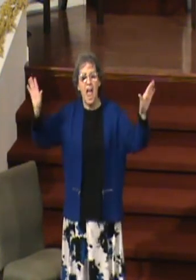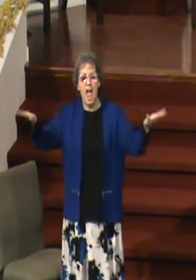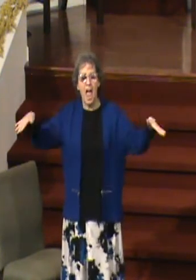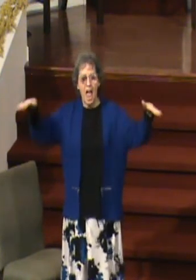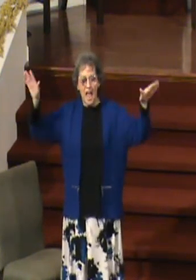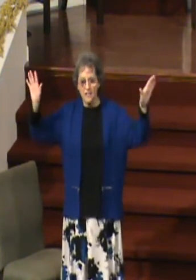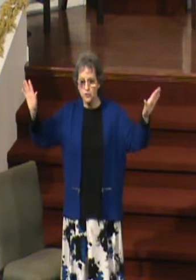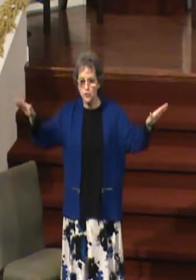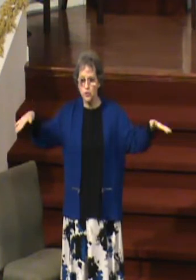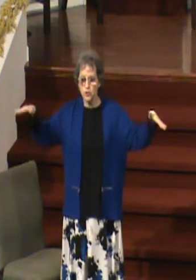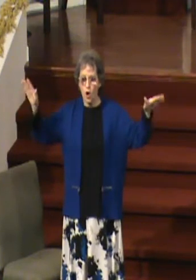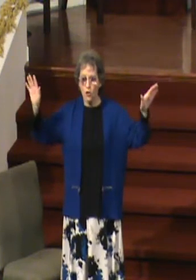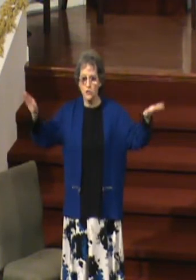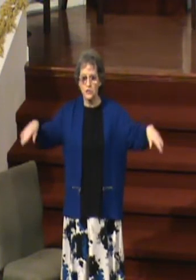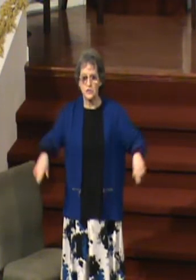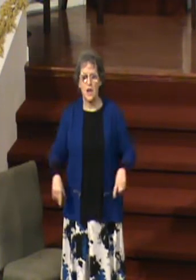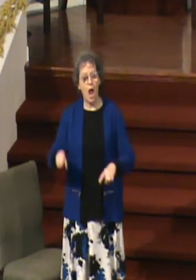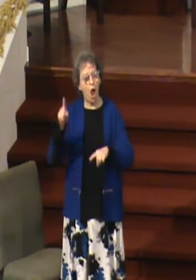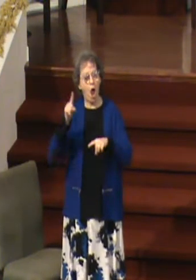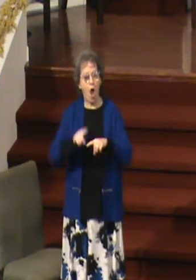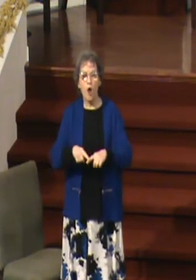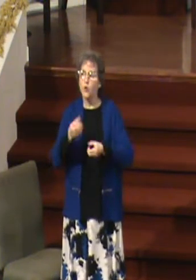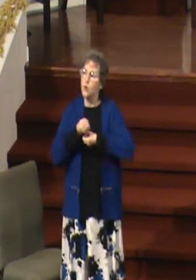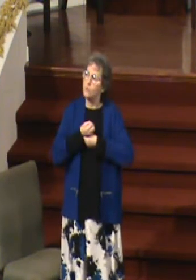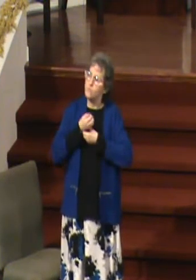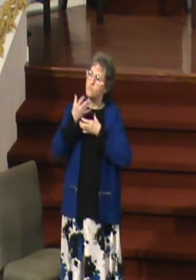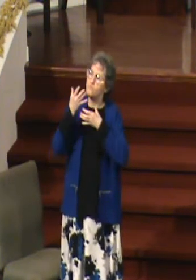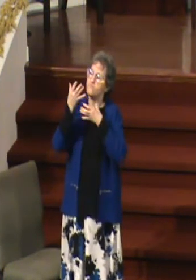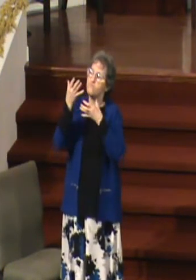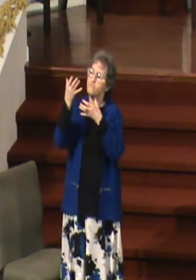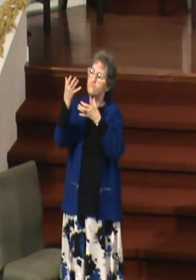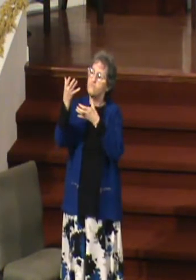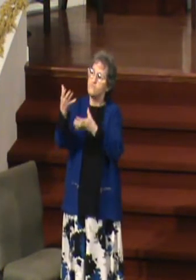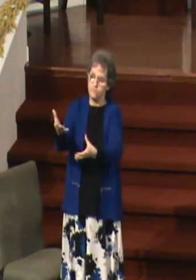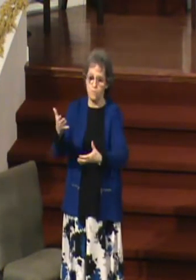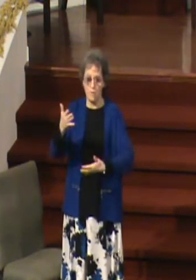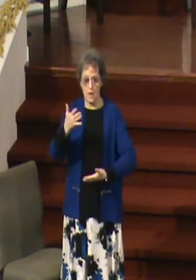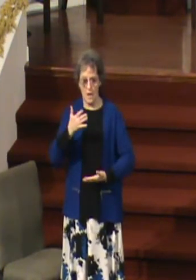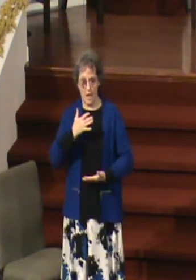angels could not express my